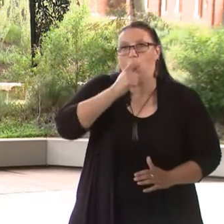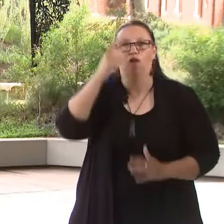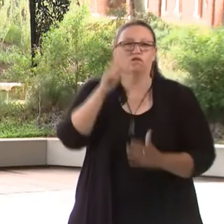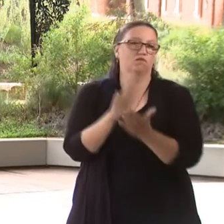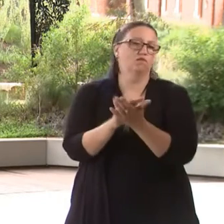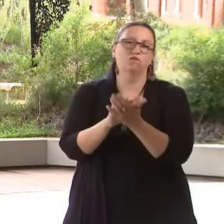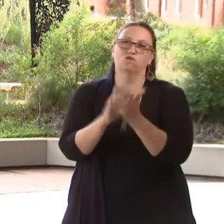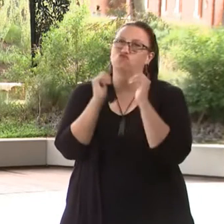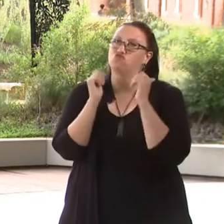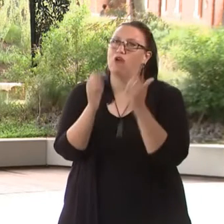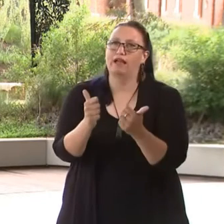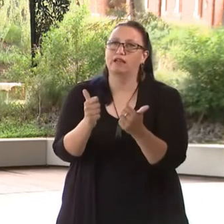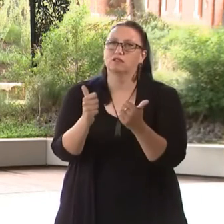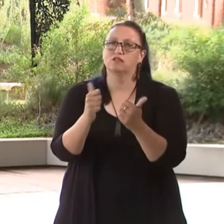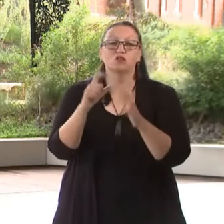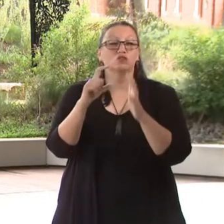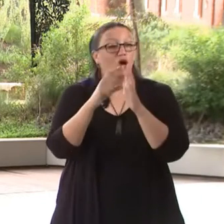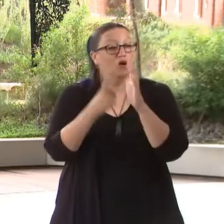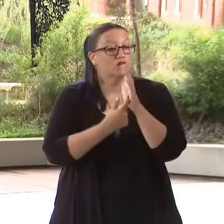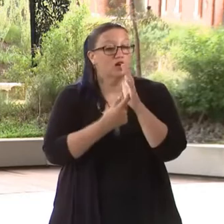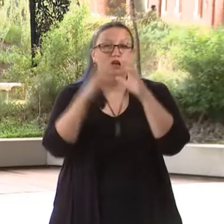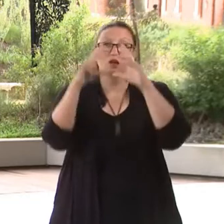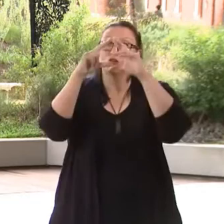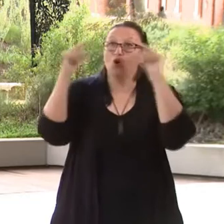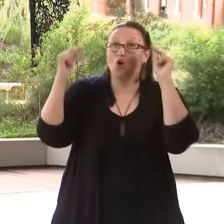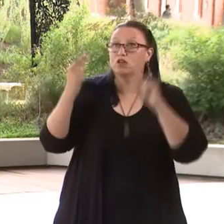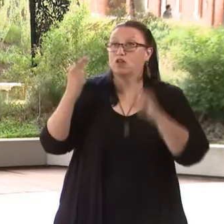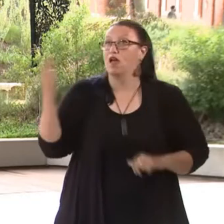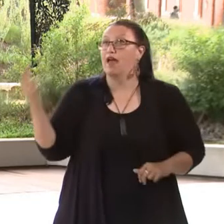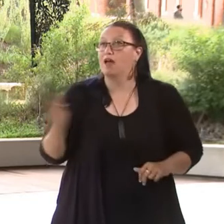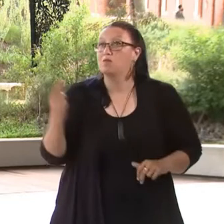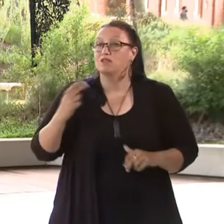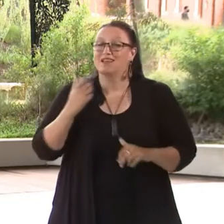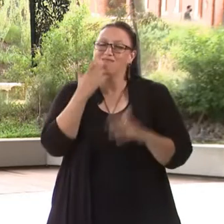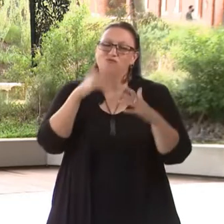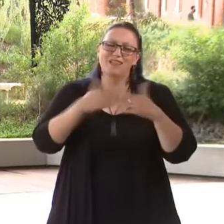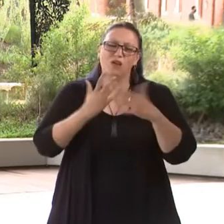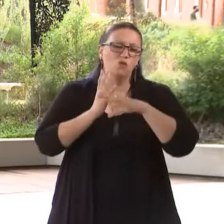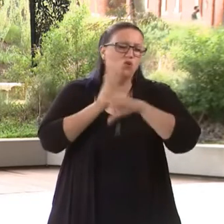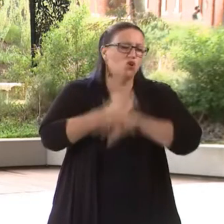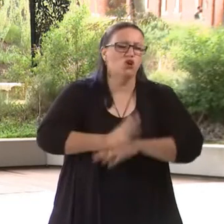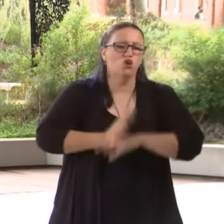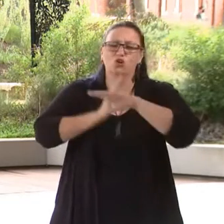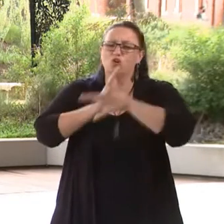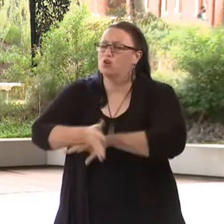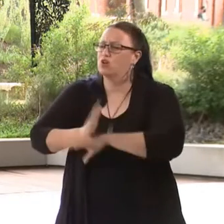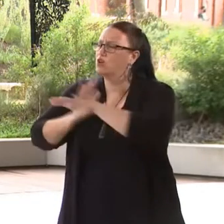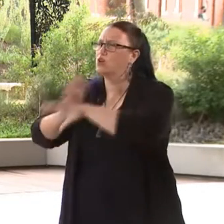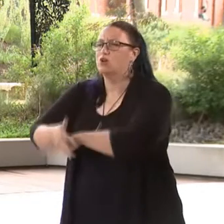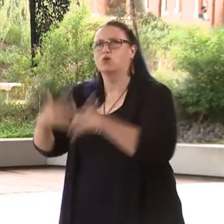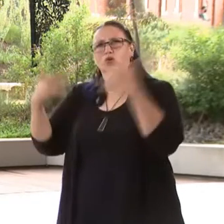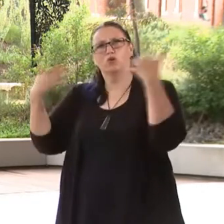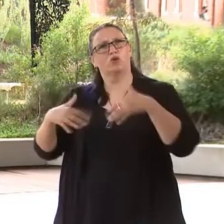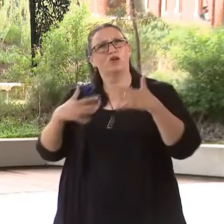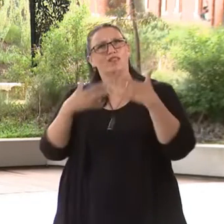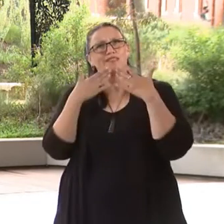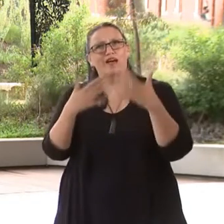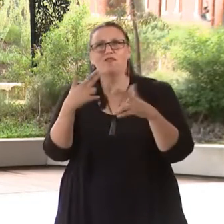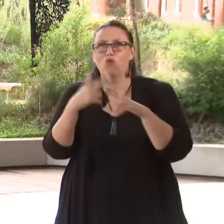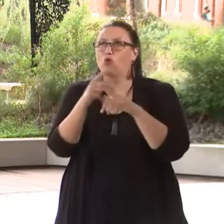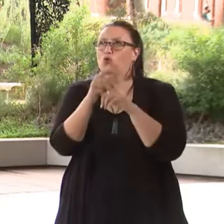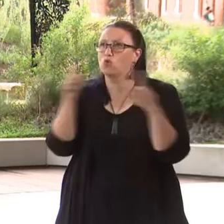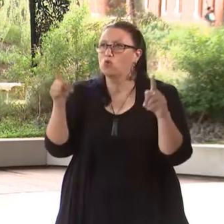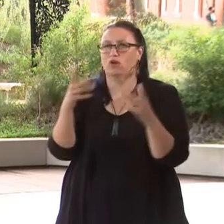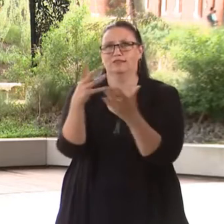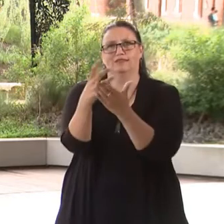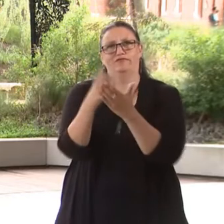who are doing an amazing and inspirational job day in, day out, ensuring that the people of New South Wales remain safe at this